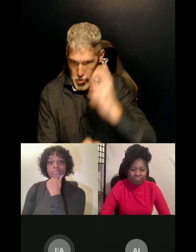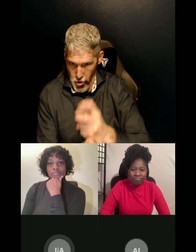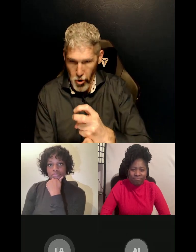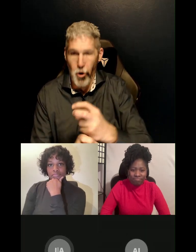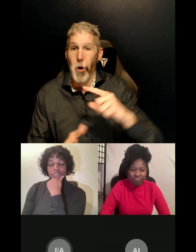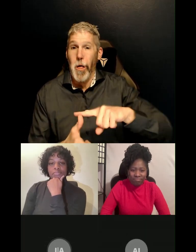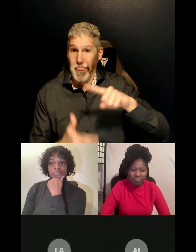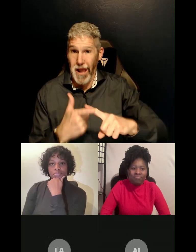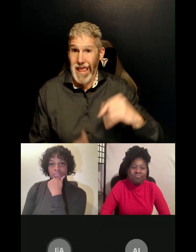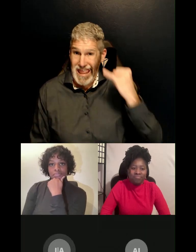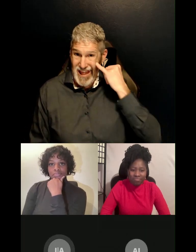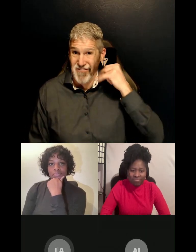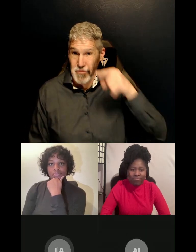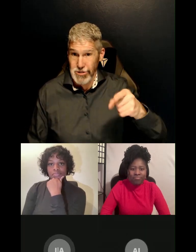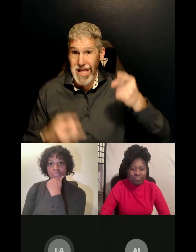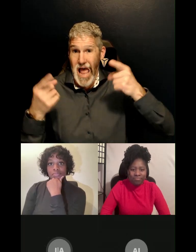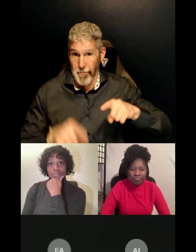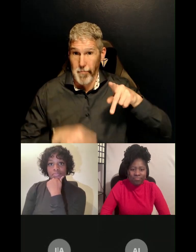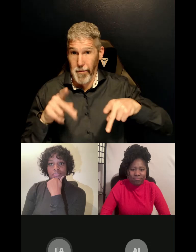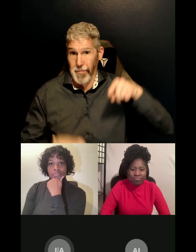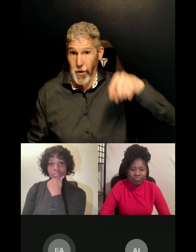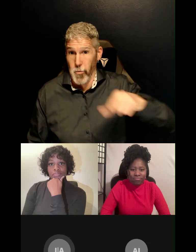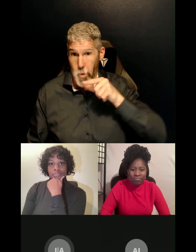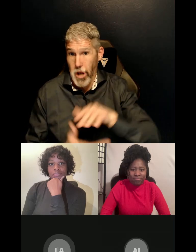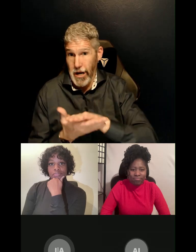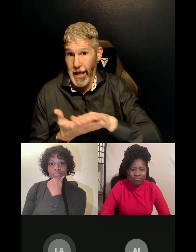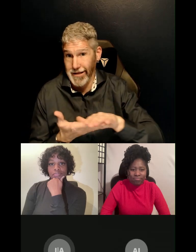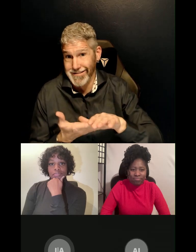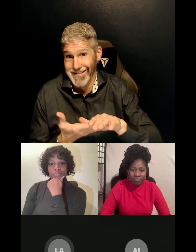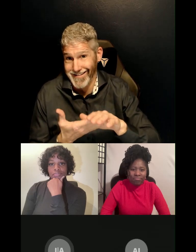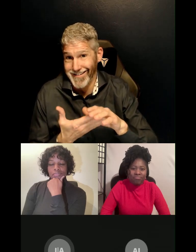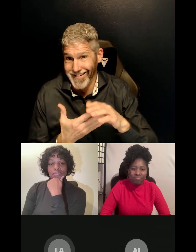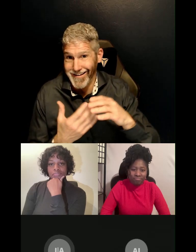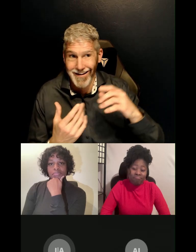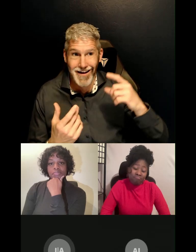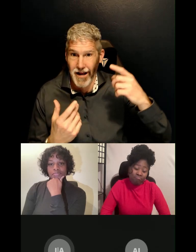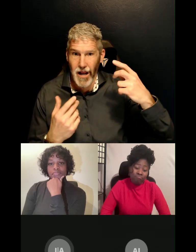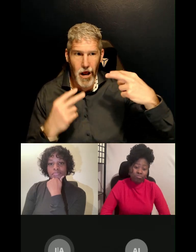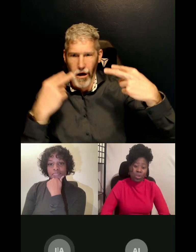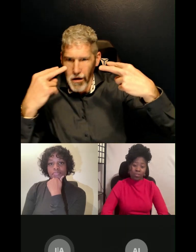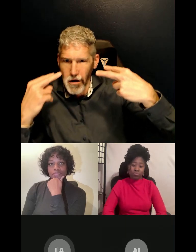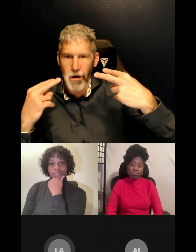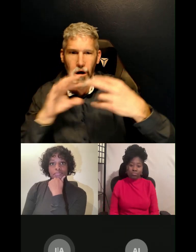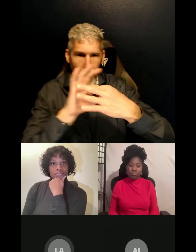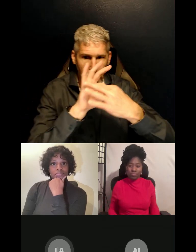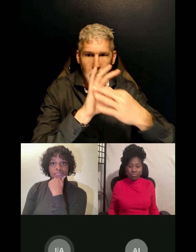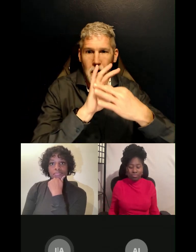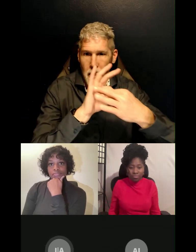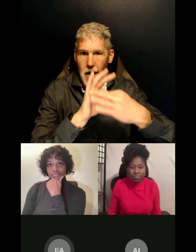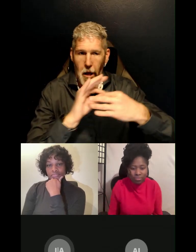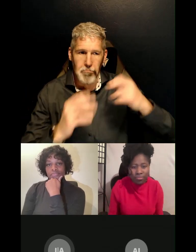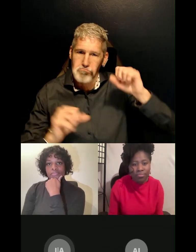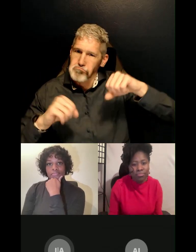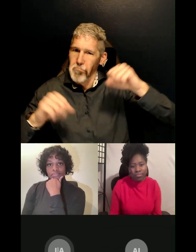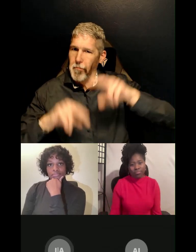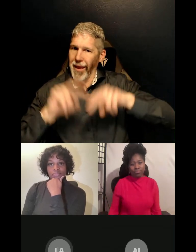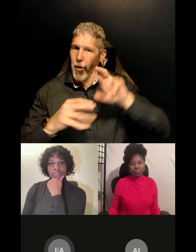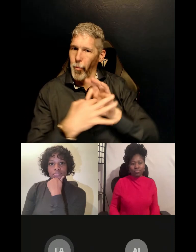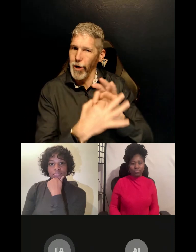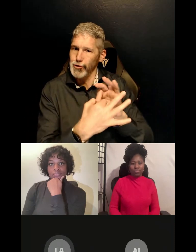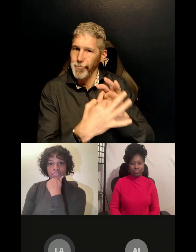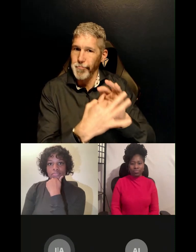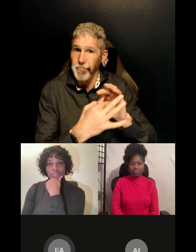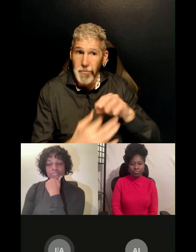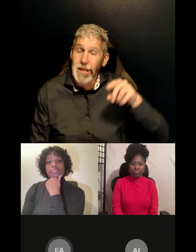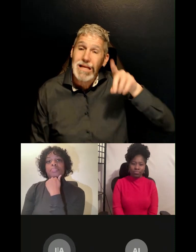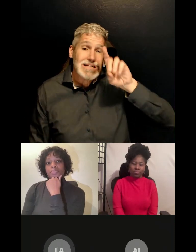I will show up. I will work hard. Then if it happens to be that there's people who are nice, people who see me, who build